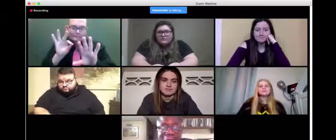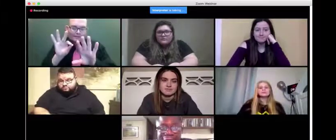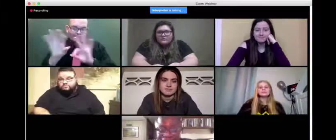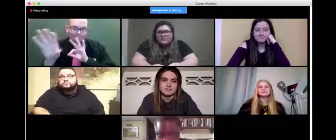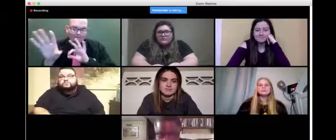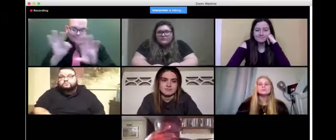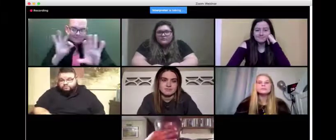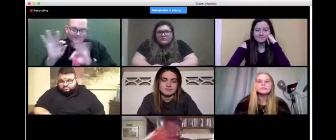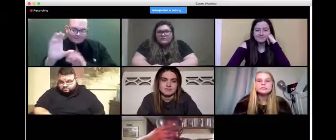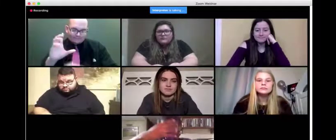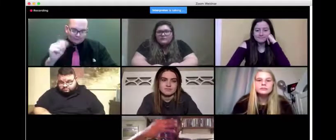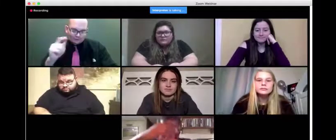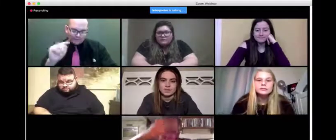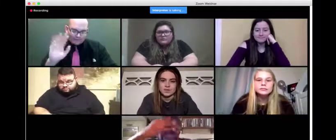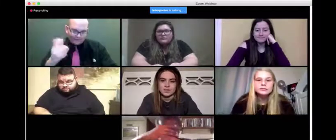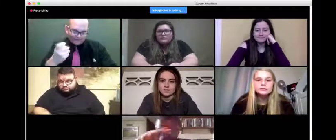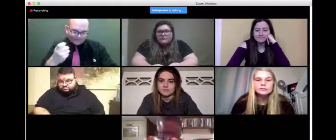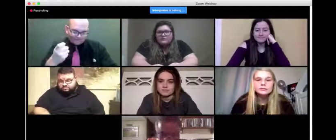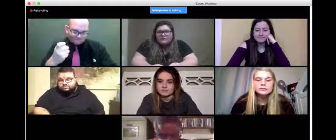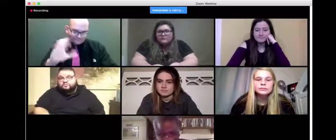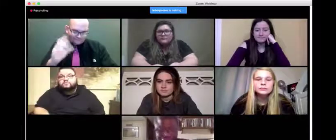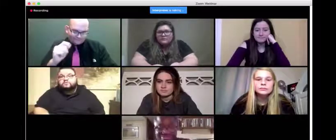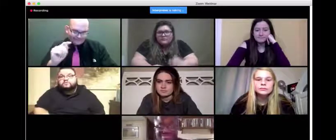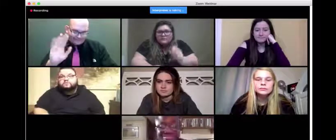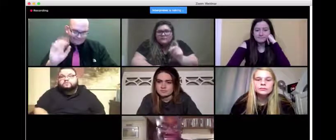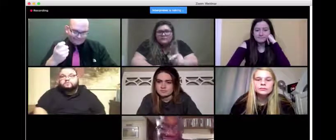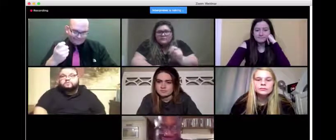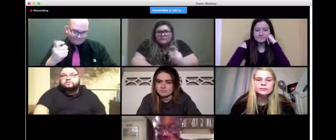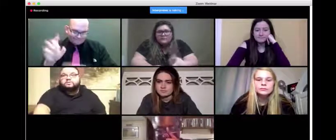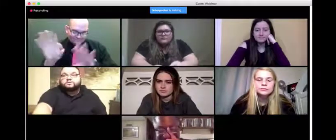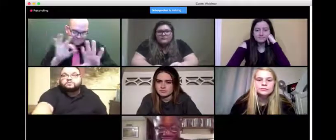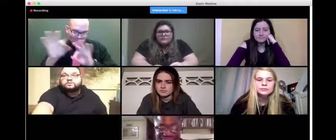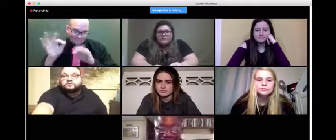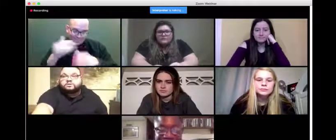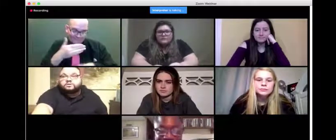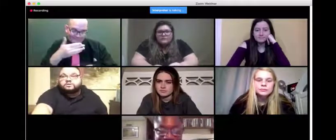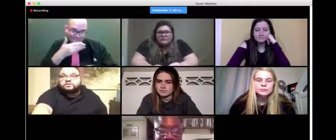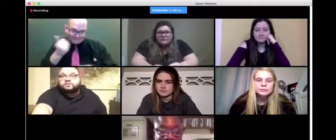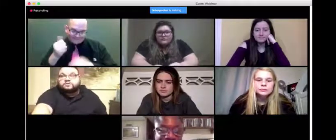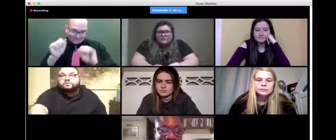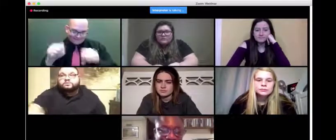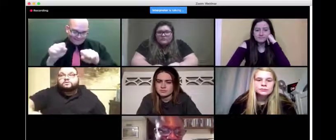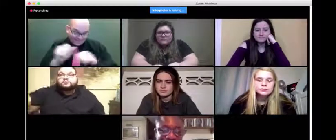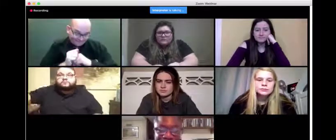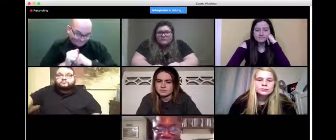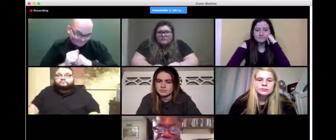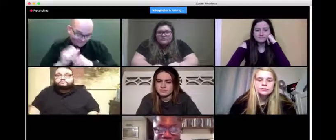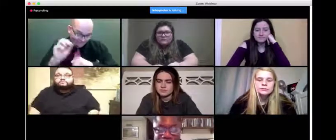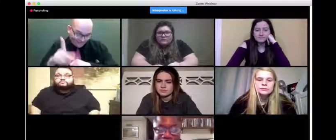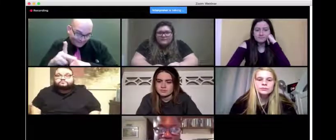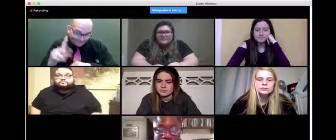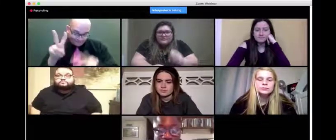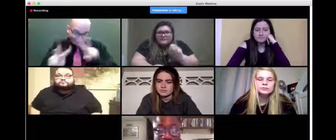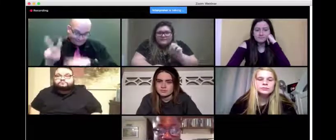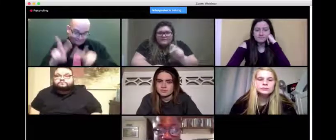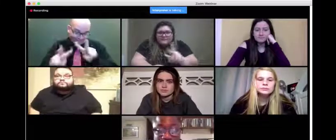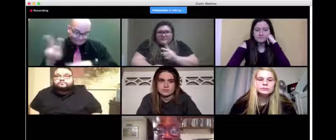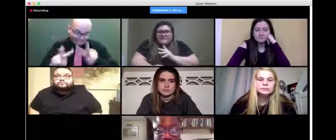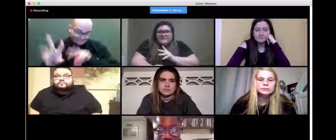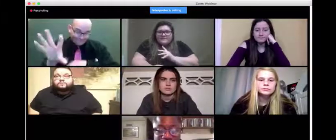that you might have, and just kind of look at them and randomly pick them. Taylor, I think the biggest question I've